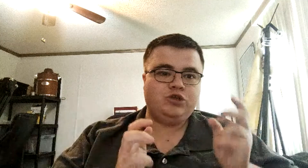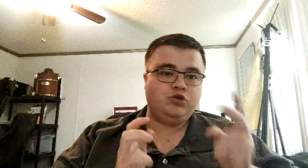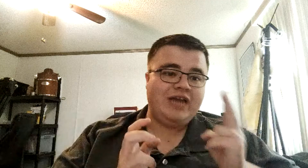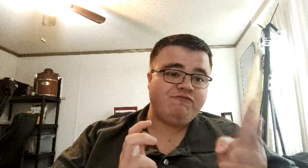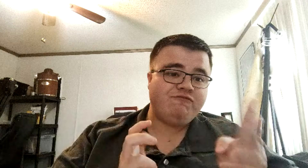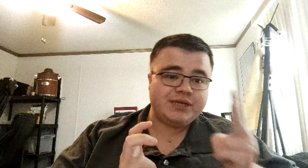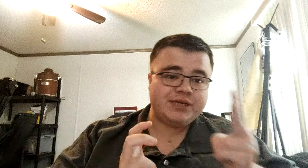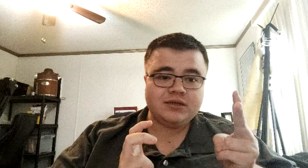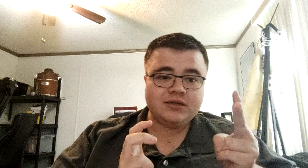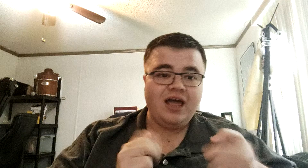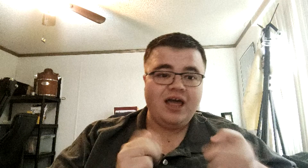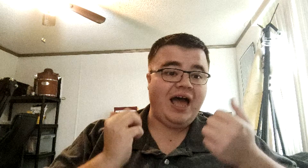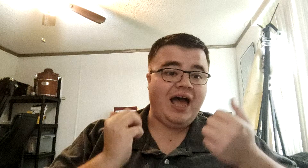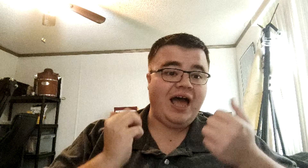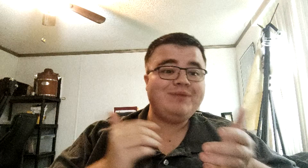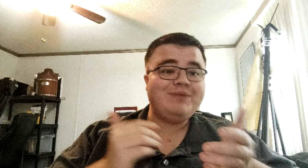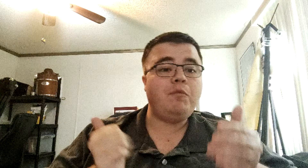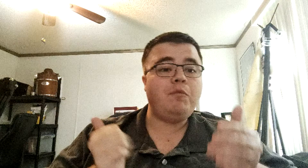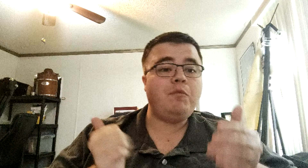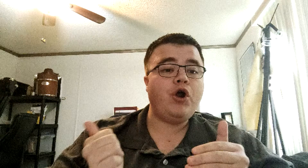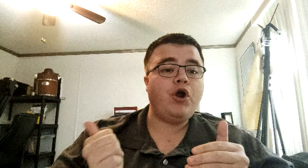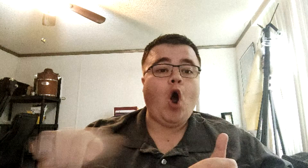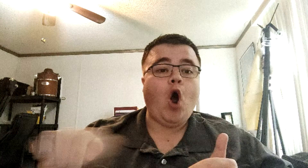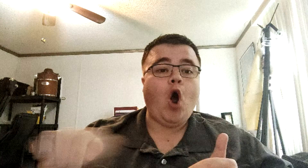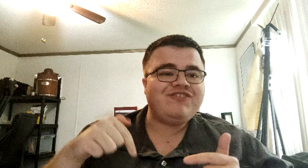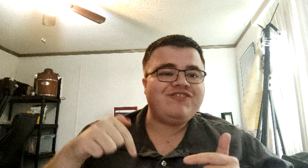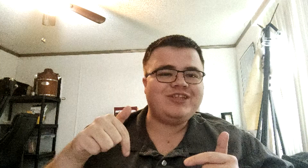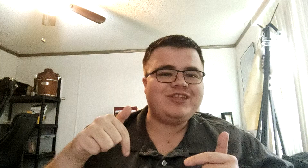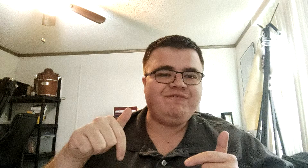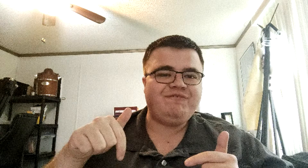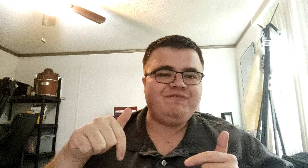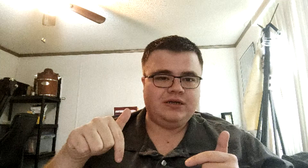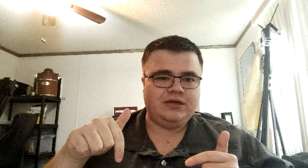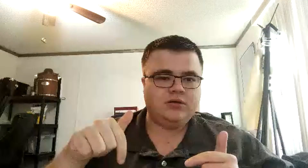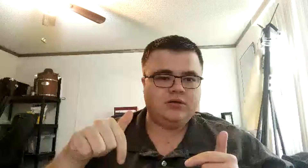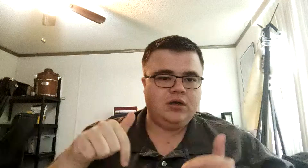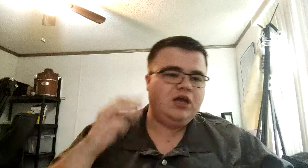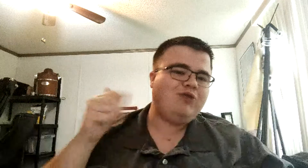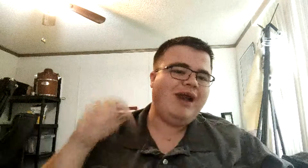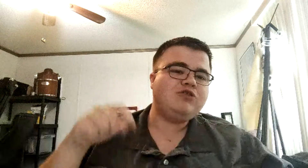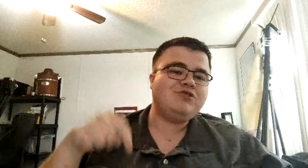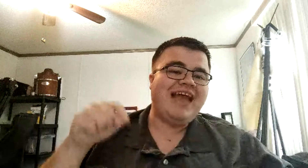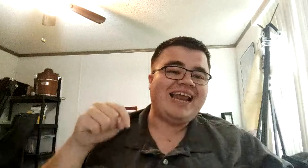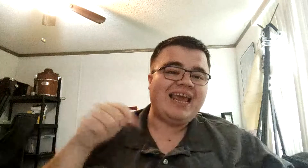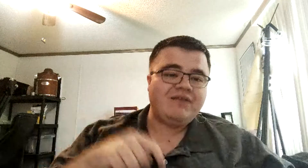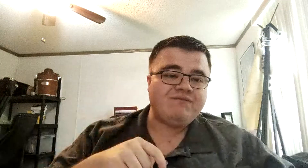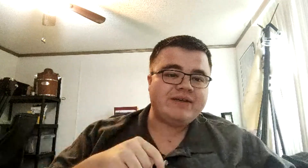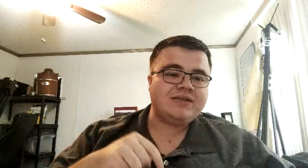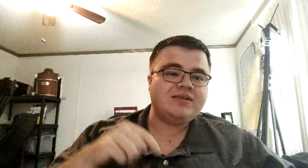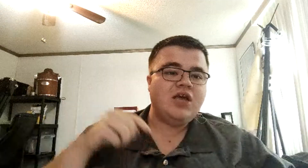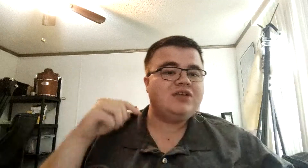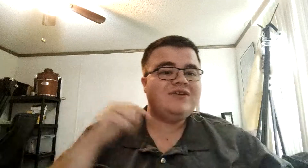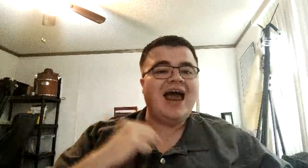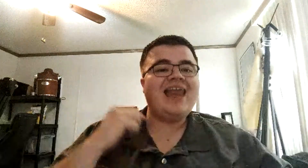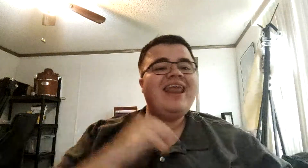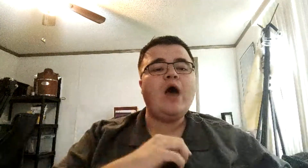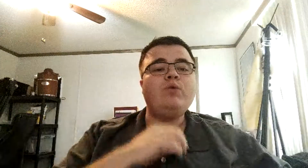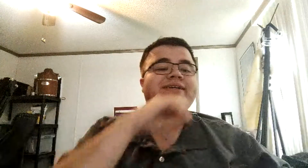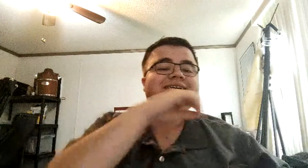two deaf pigs that actually give birth, all of them were deaf pigs. They're trying to use that inference to not allow